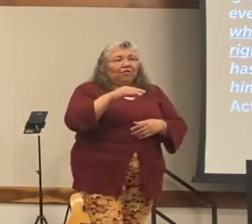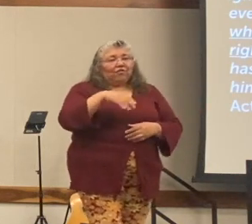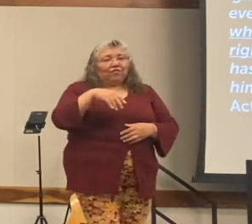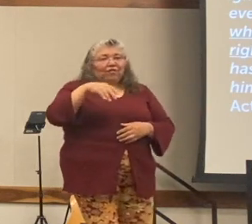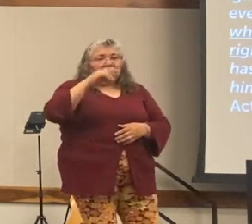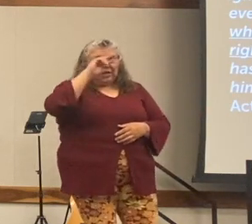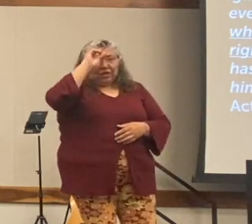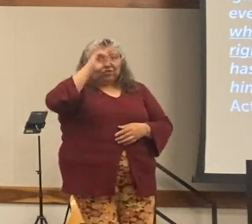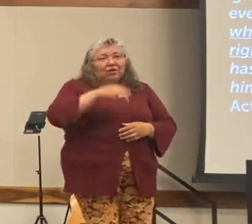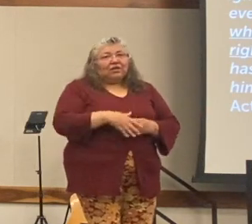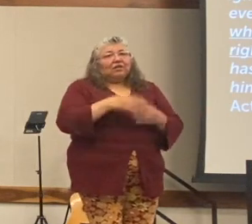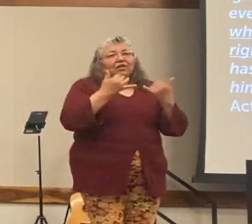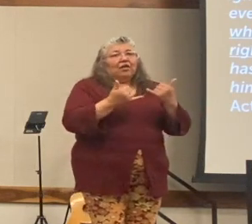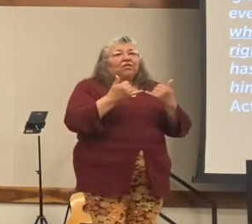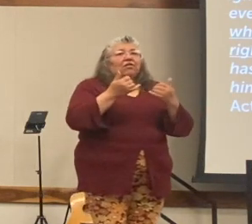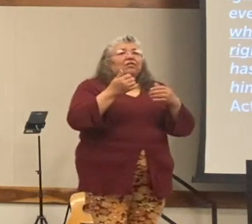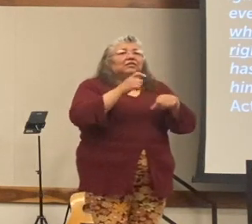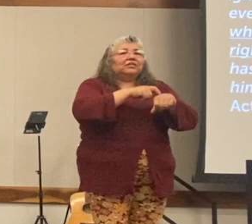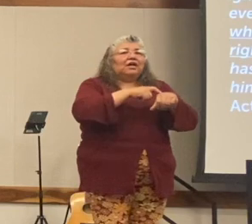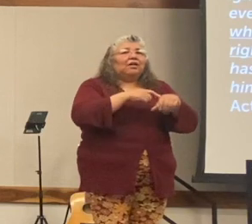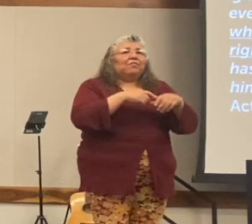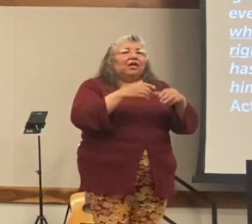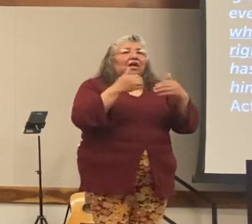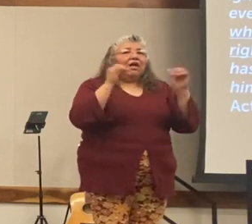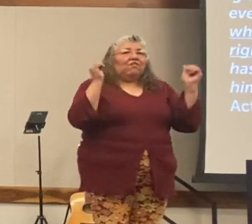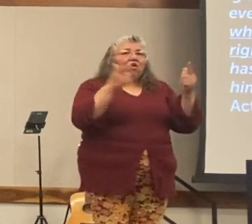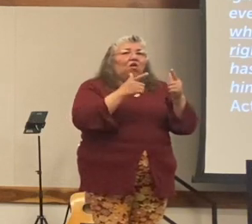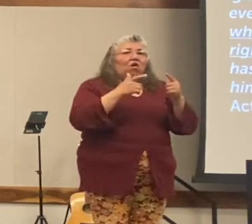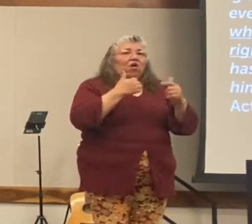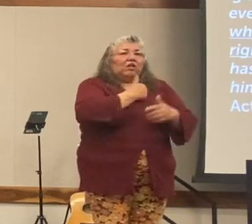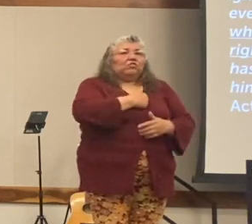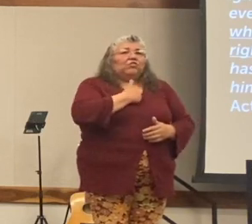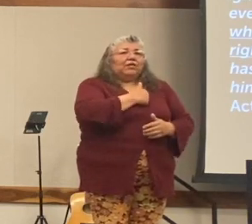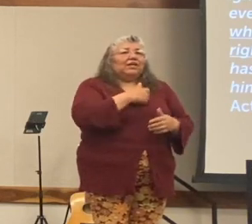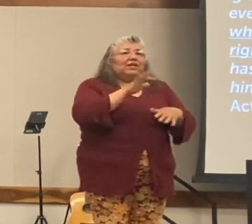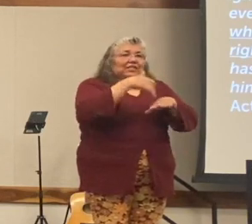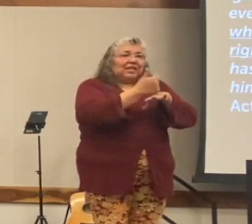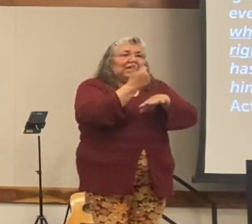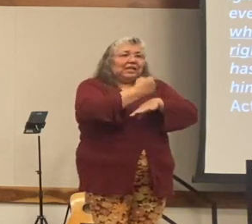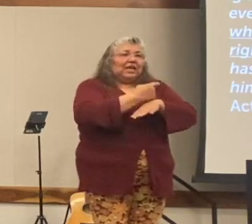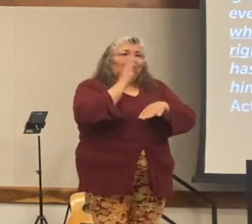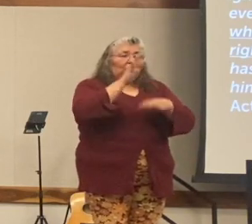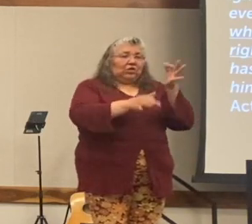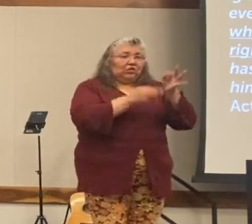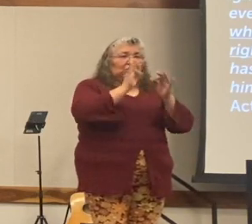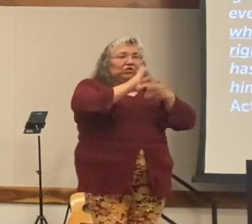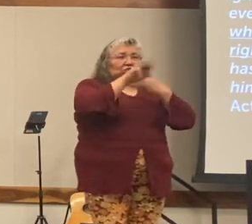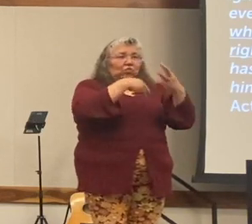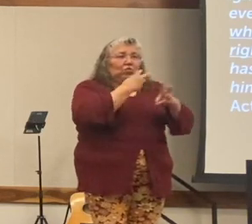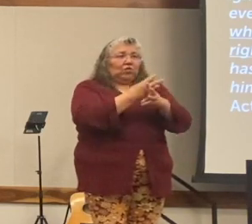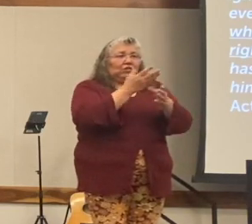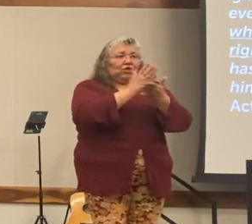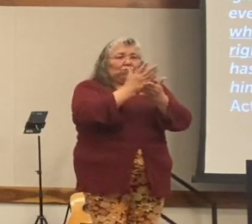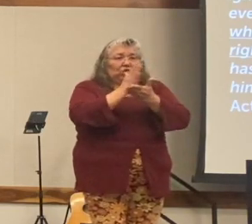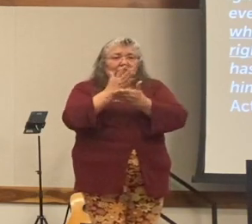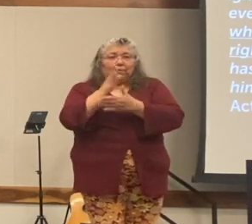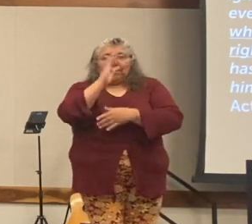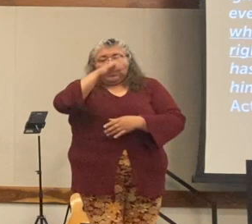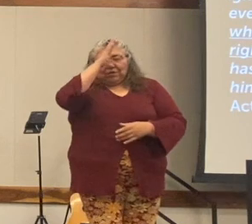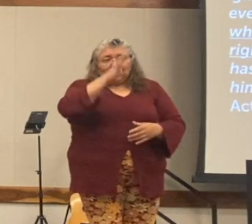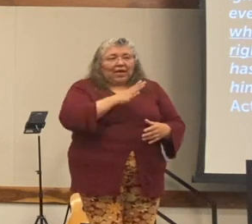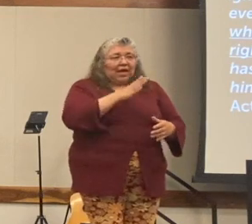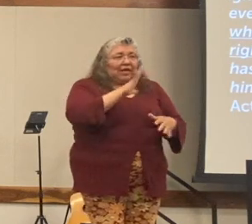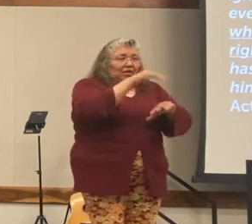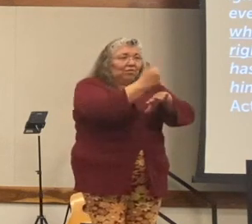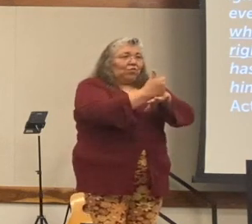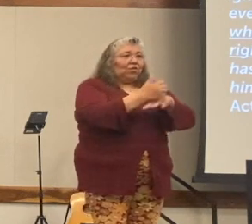all people everywhere to repent, because he has set a day when he is going to judge the world in righteousness by the man he has